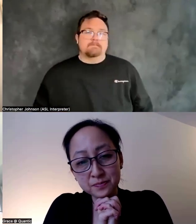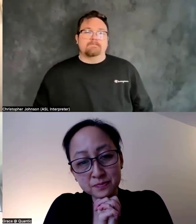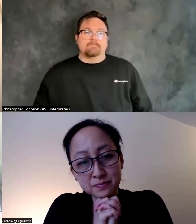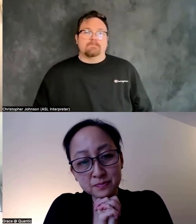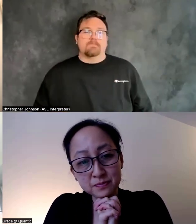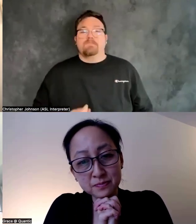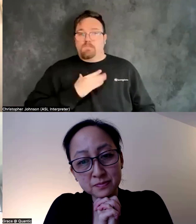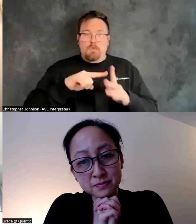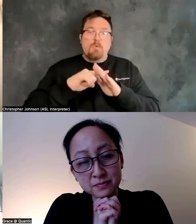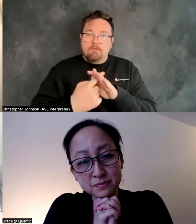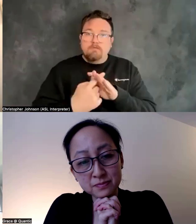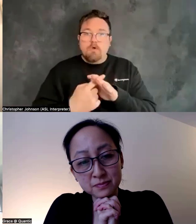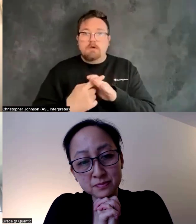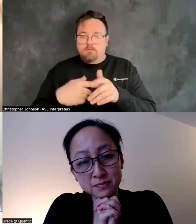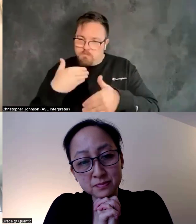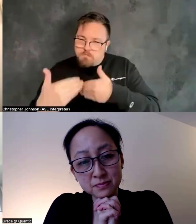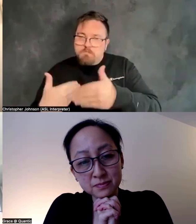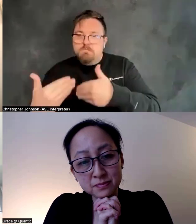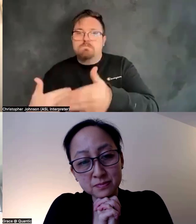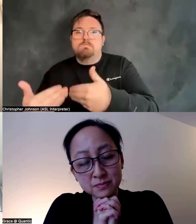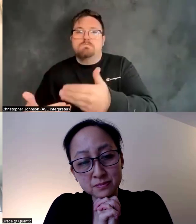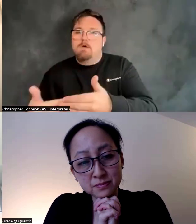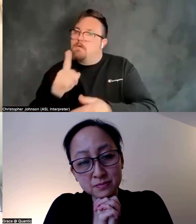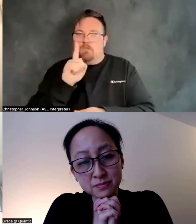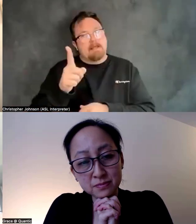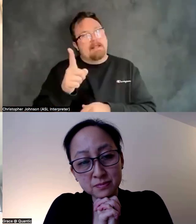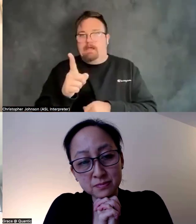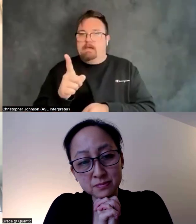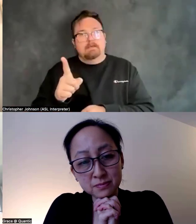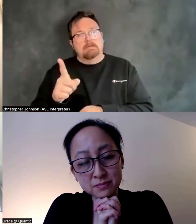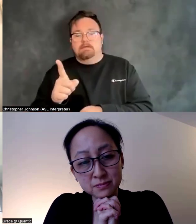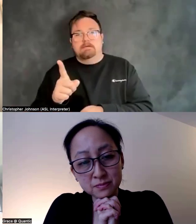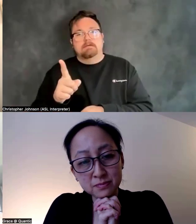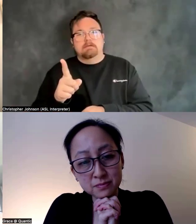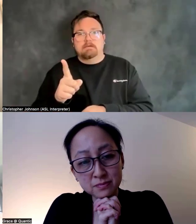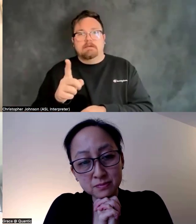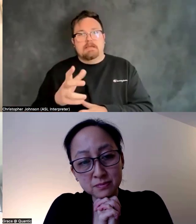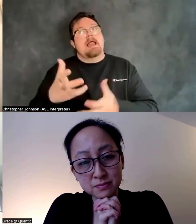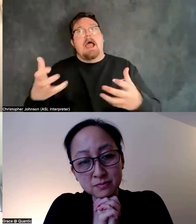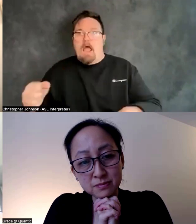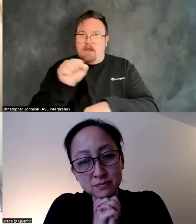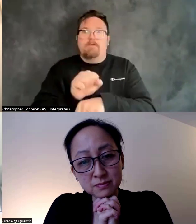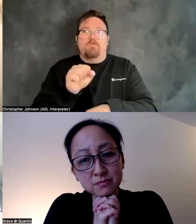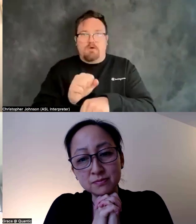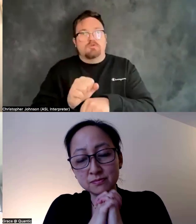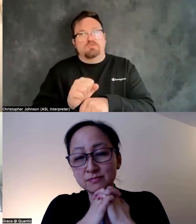to go on those paths with some projects, we're still a very long way from, you know, exploiting blockchain to its fullest